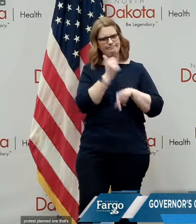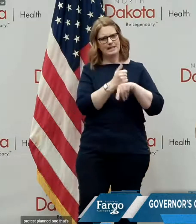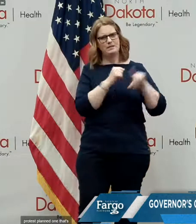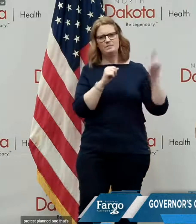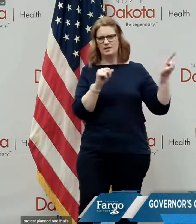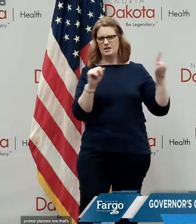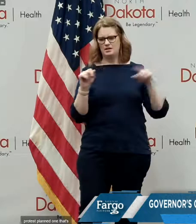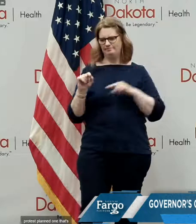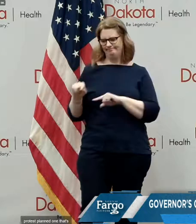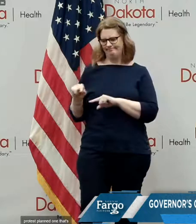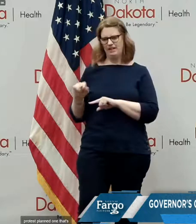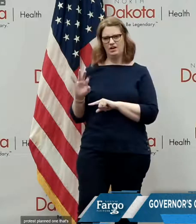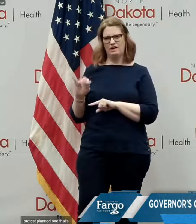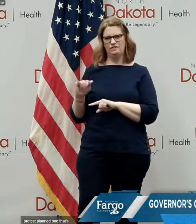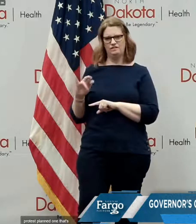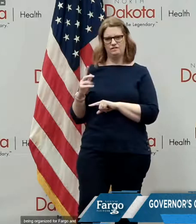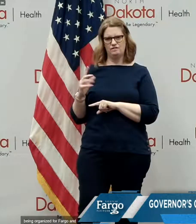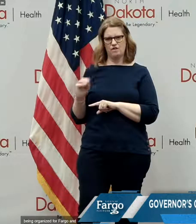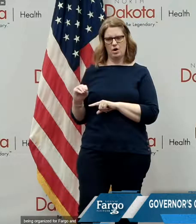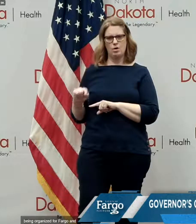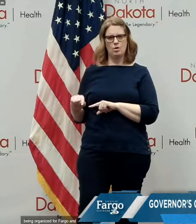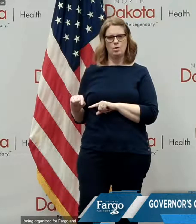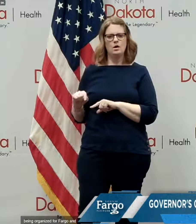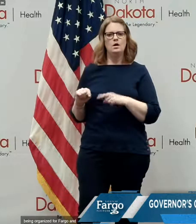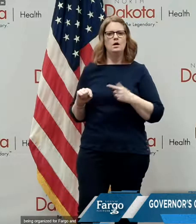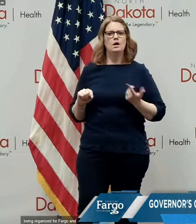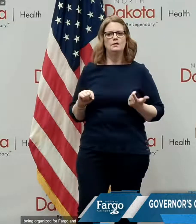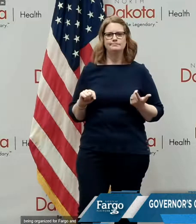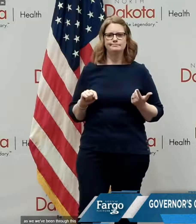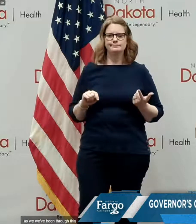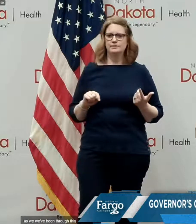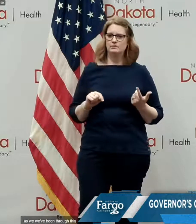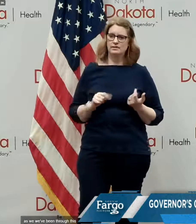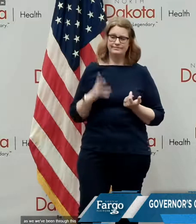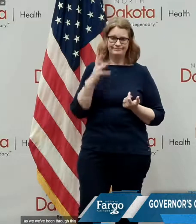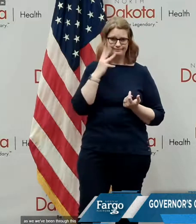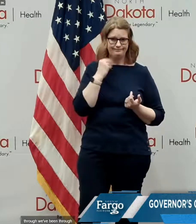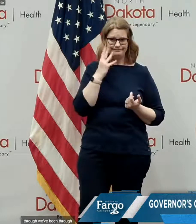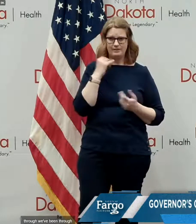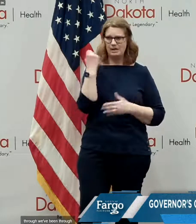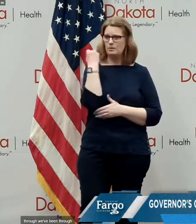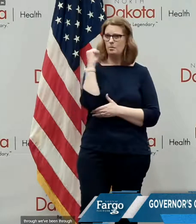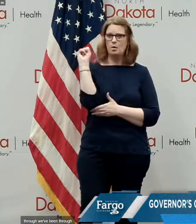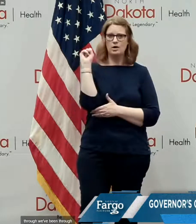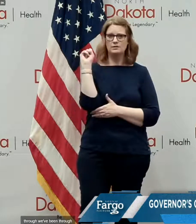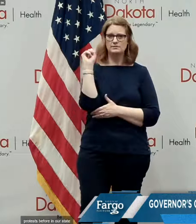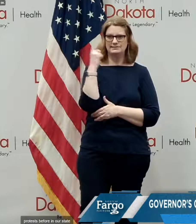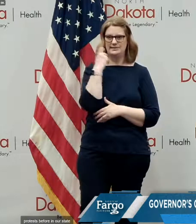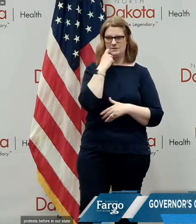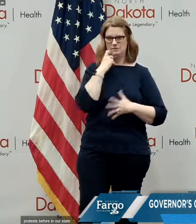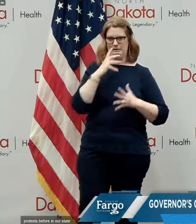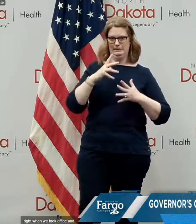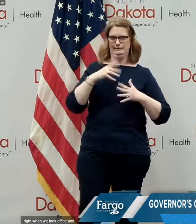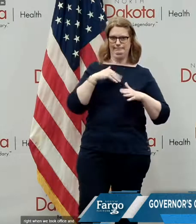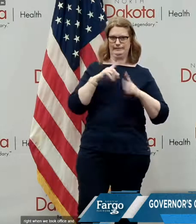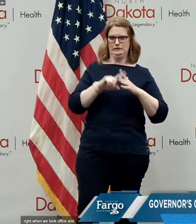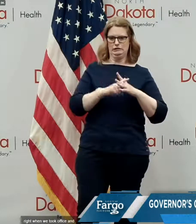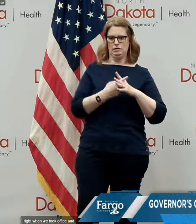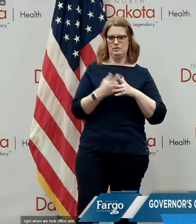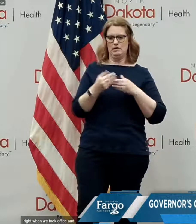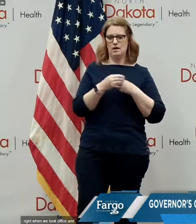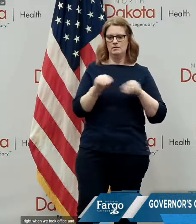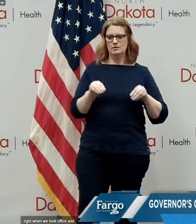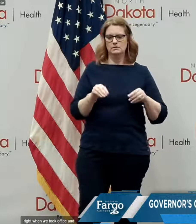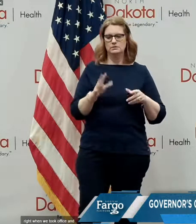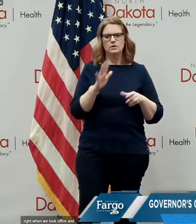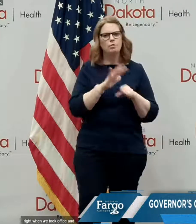and as we've been through protests before in our state, right when we took office, and we fully support